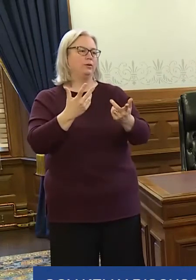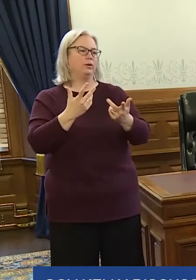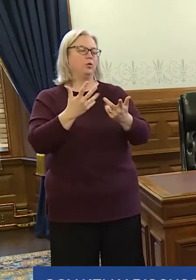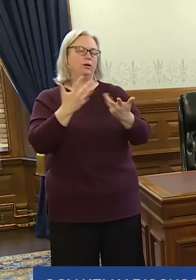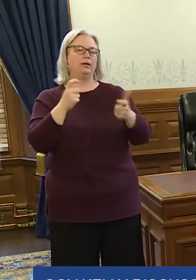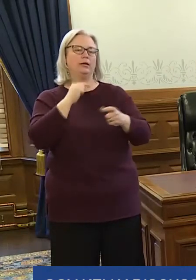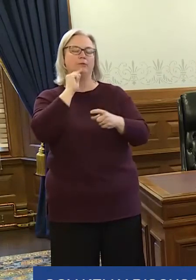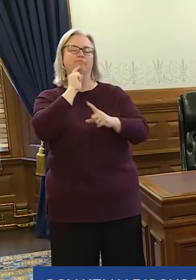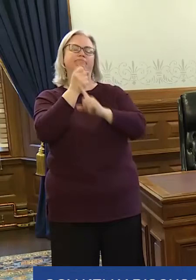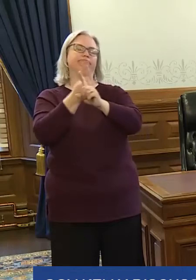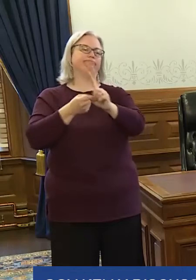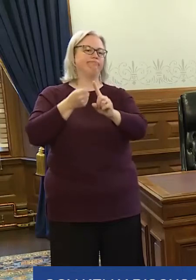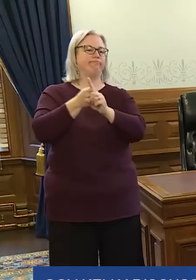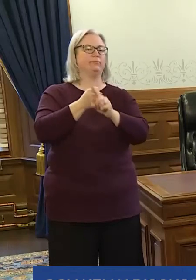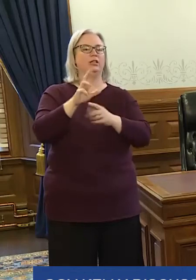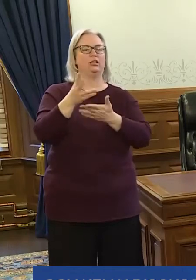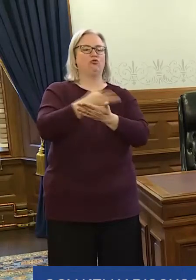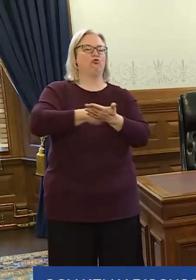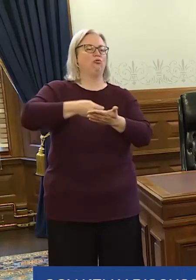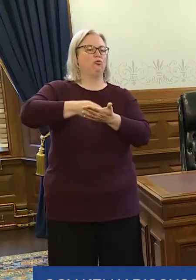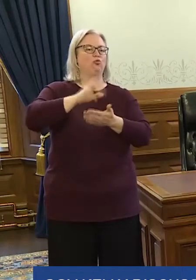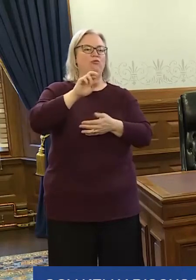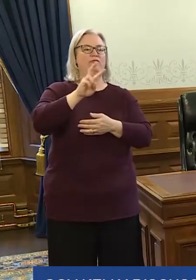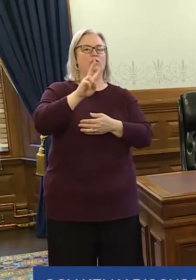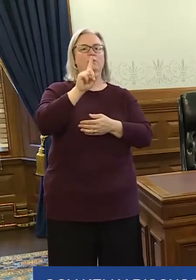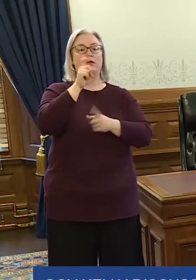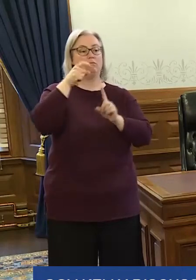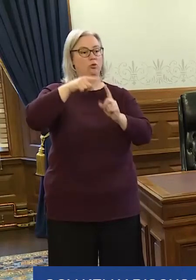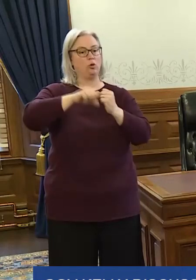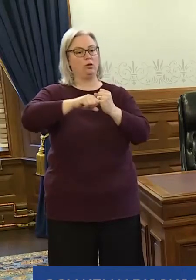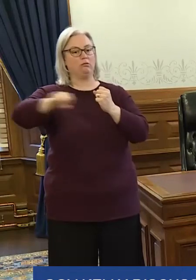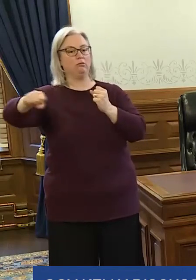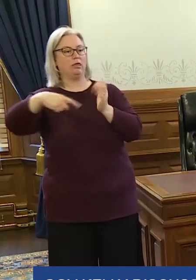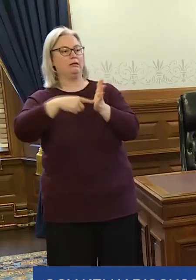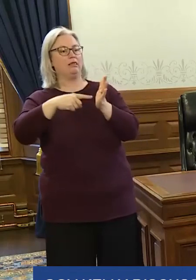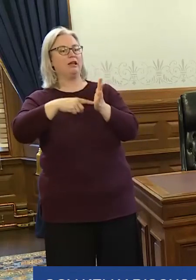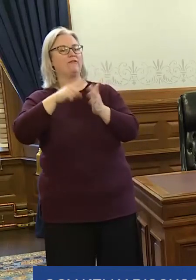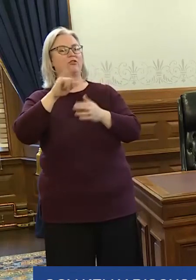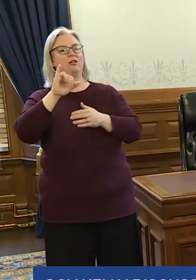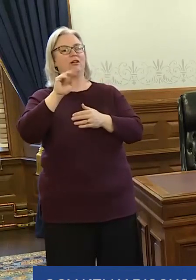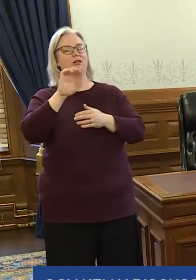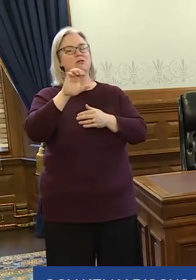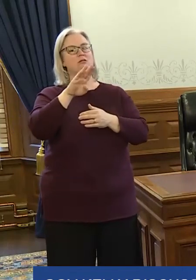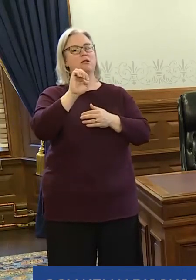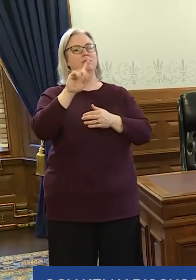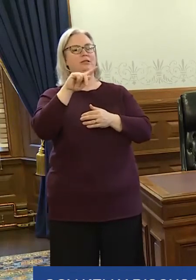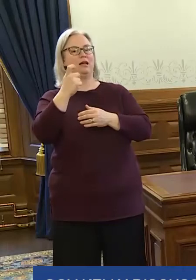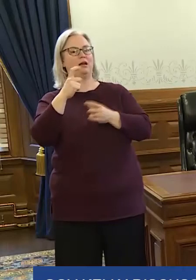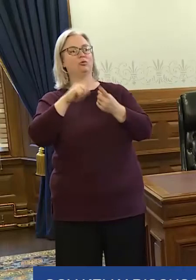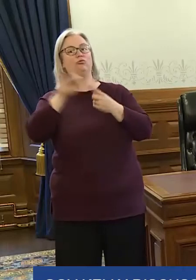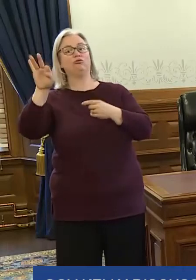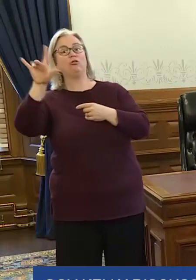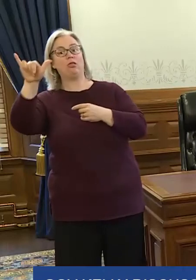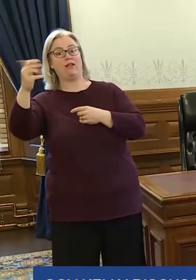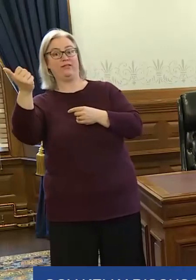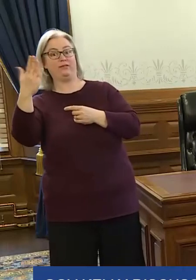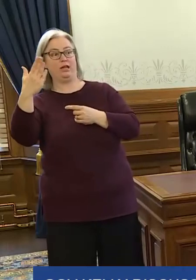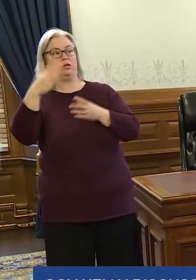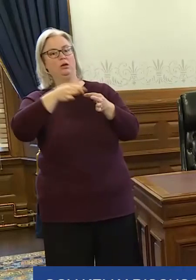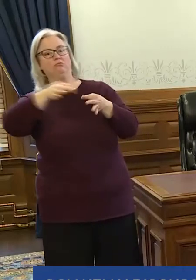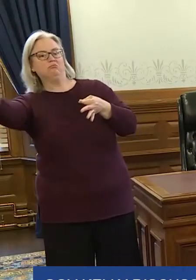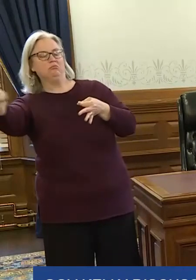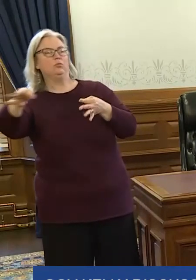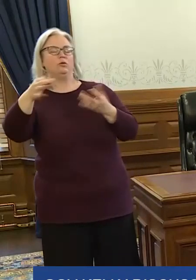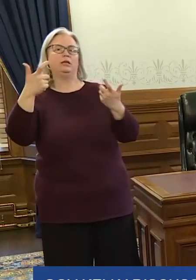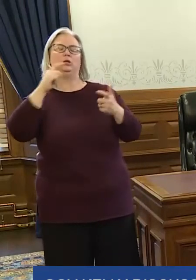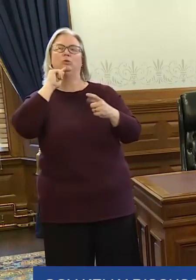huge hit in our revenues. You know, just the fact that we extended the deadline for income tax filing to July 15th will be a